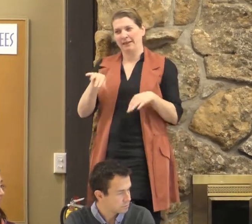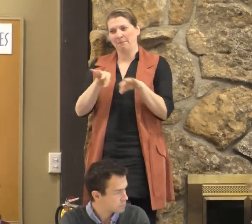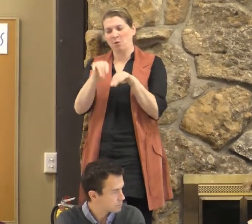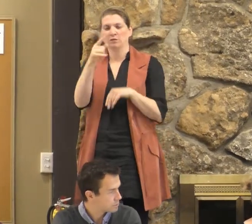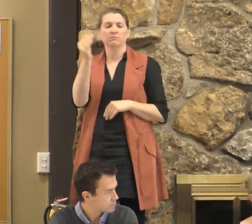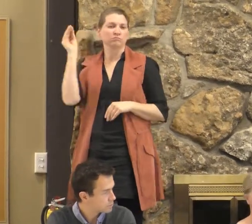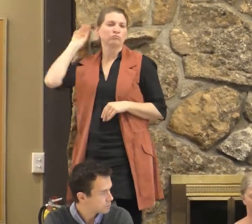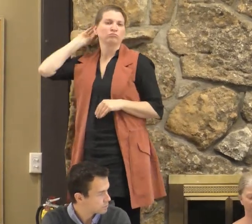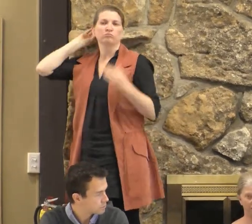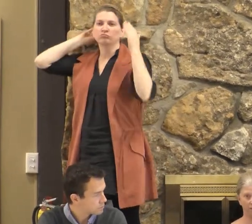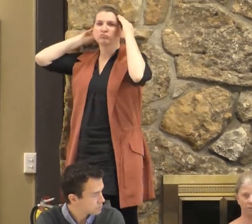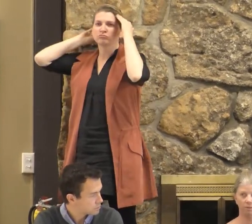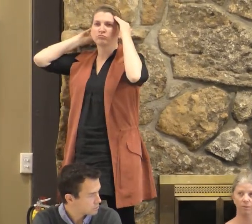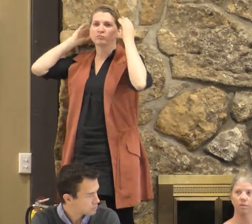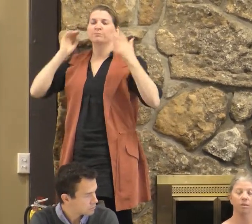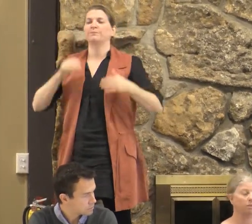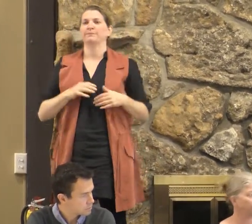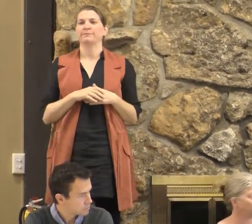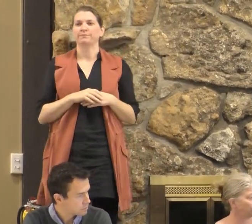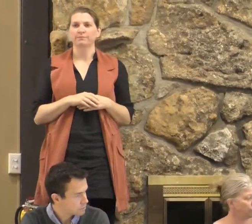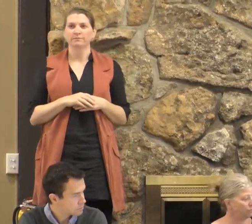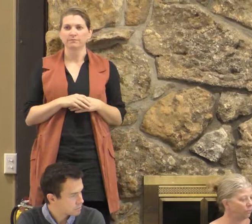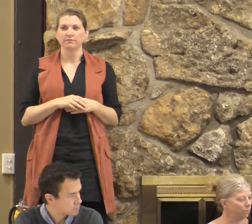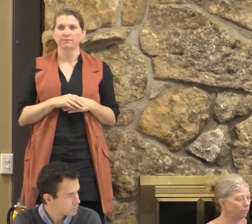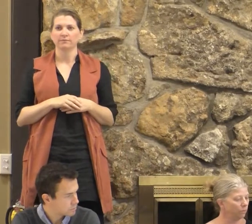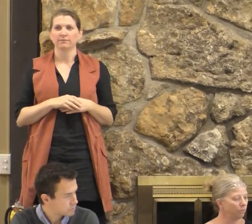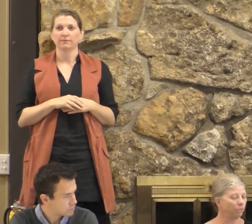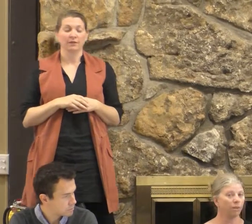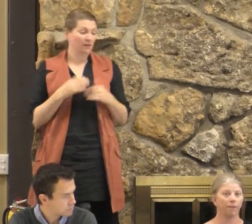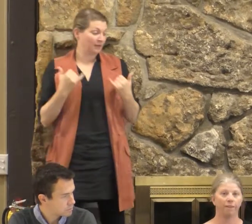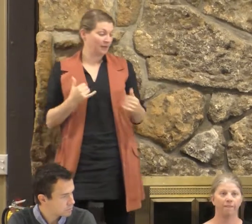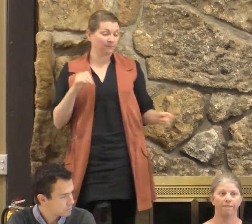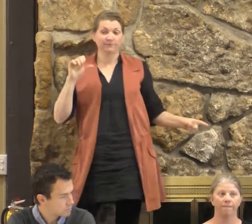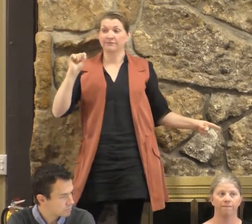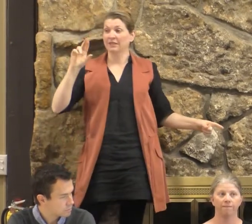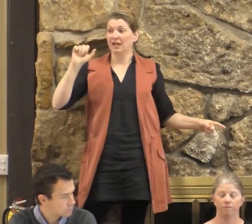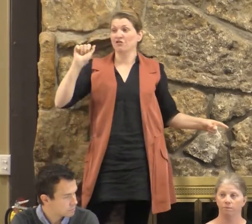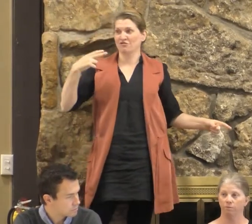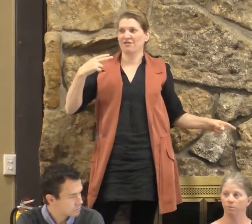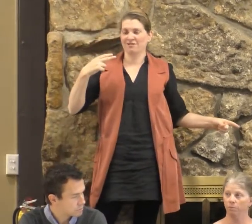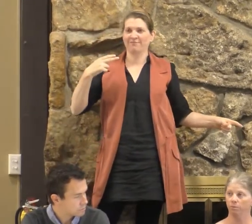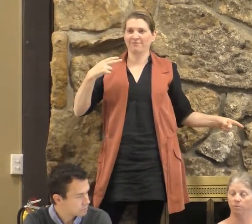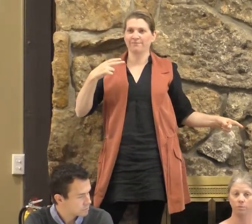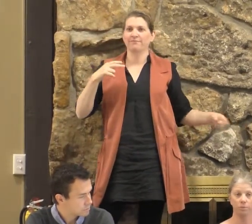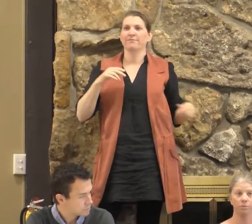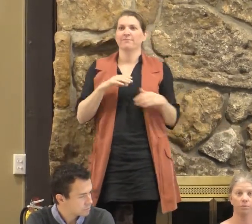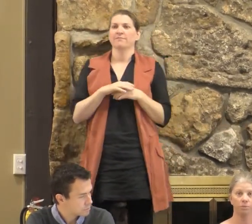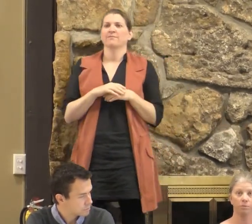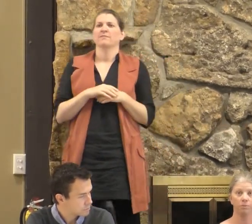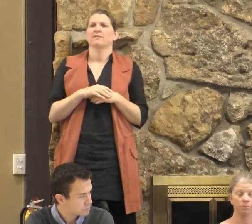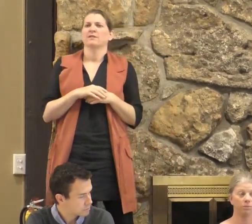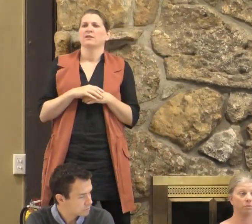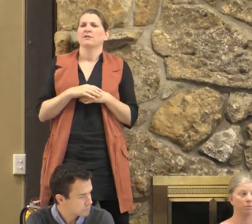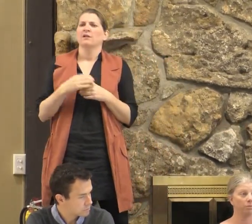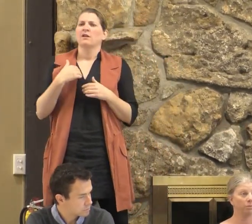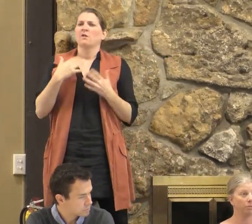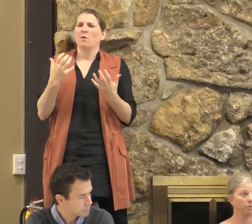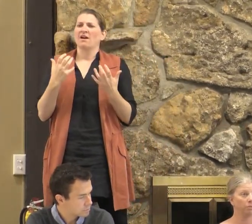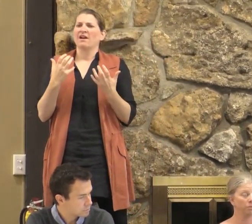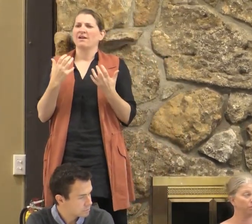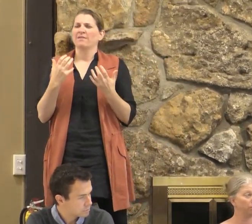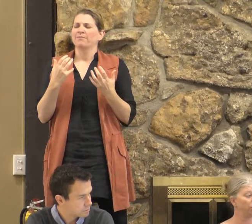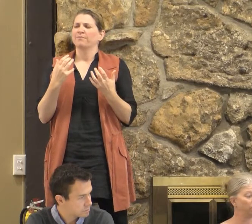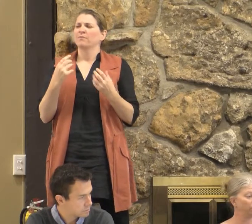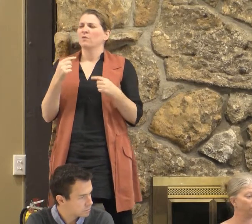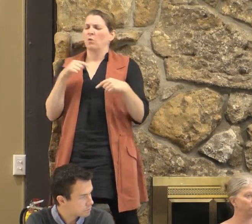Okay, so going back to if lip reading is appropriate, again, giving the options. If